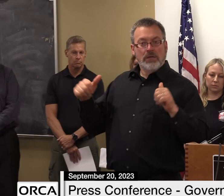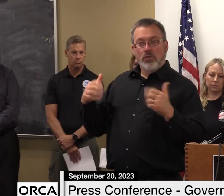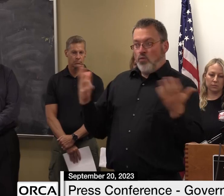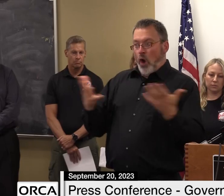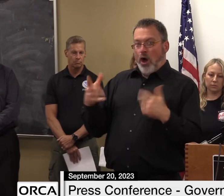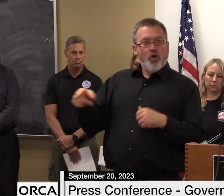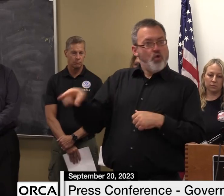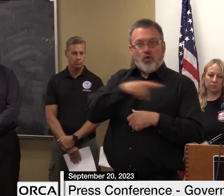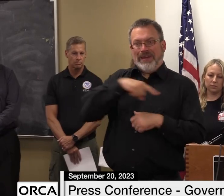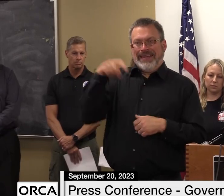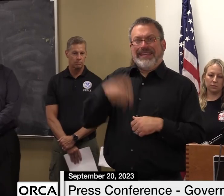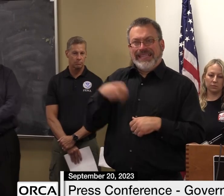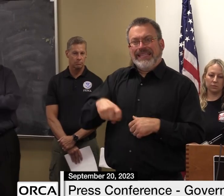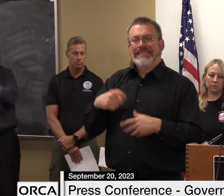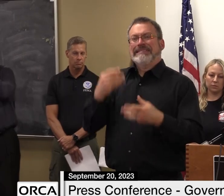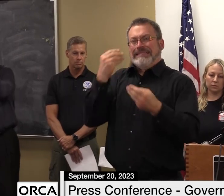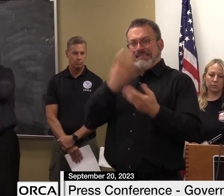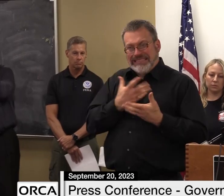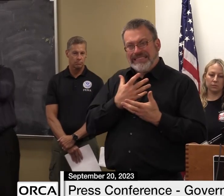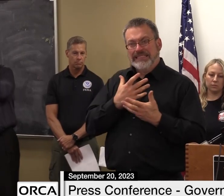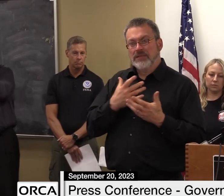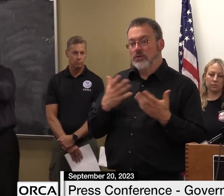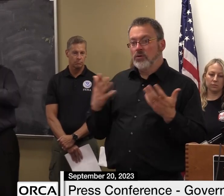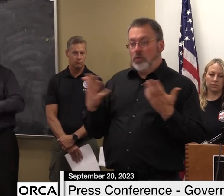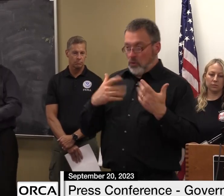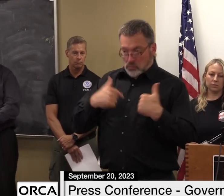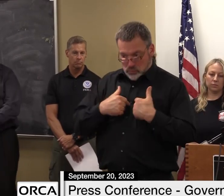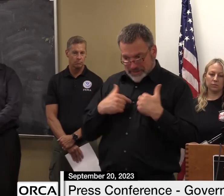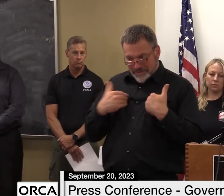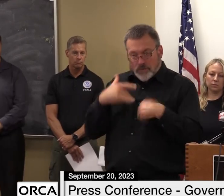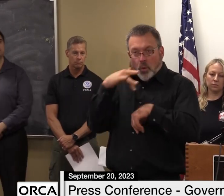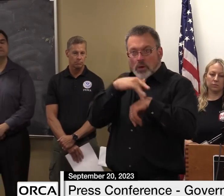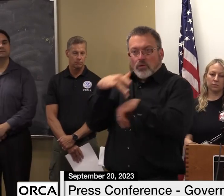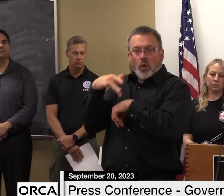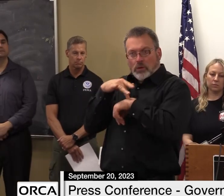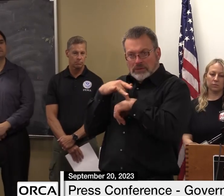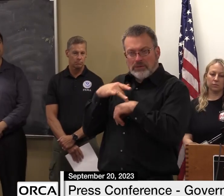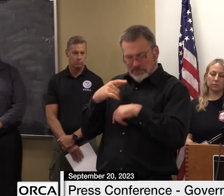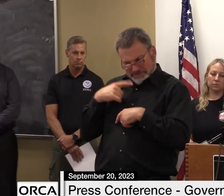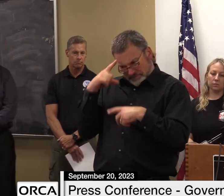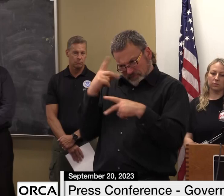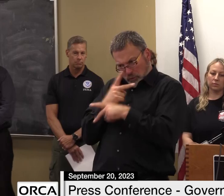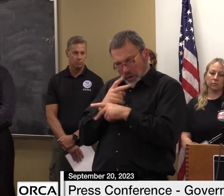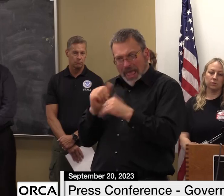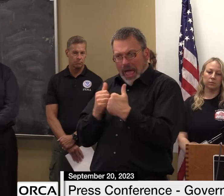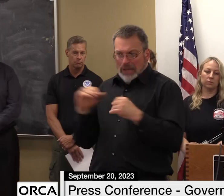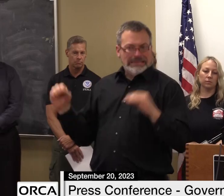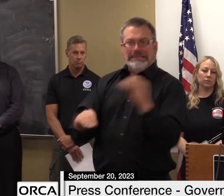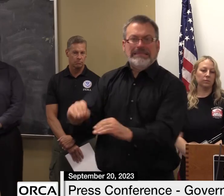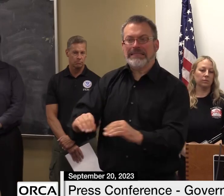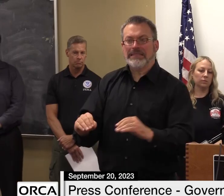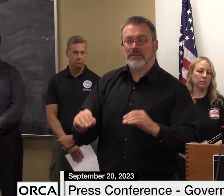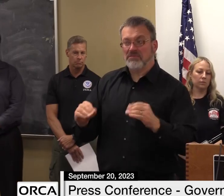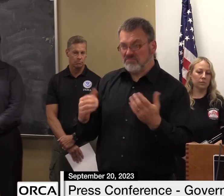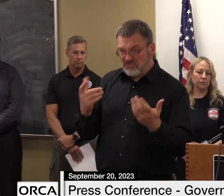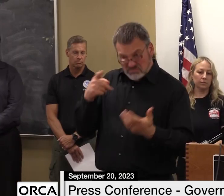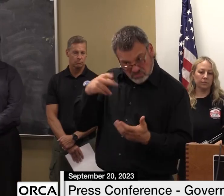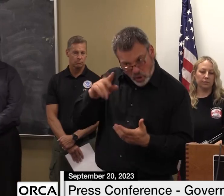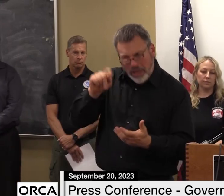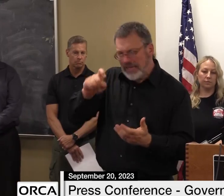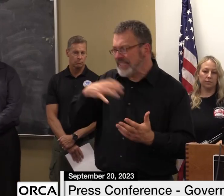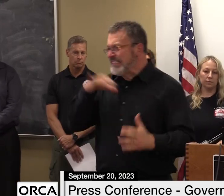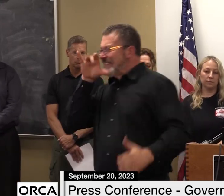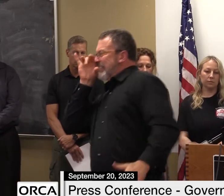the in-state resources can't help, or there's a supply chain issue in-state, that we can